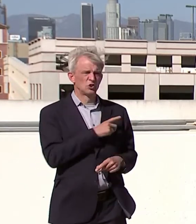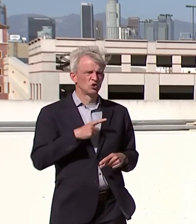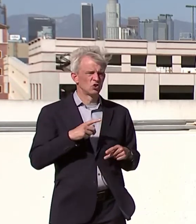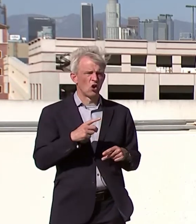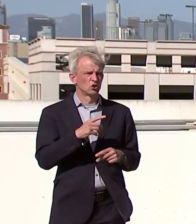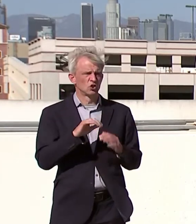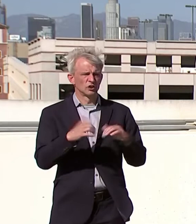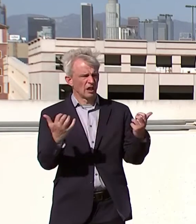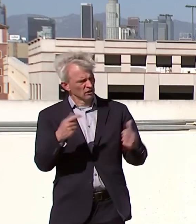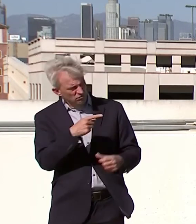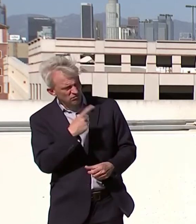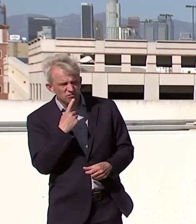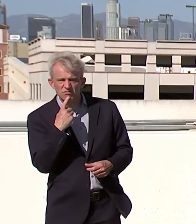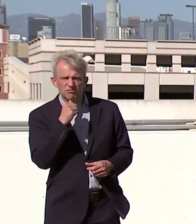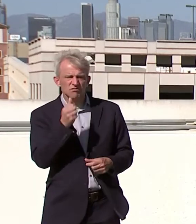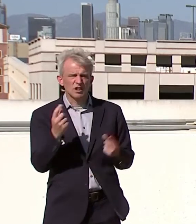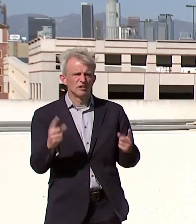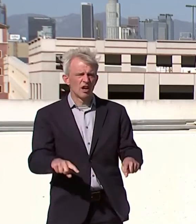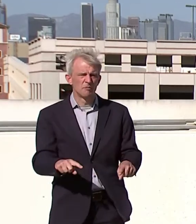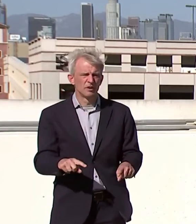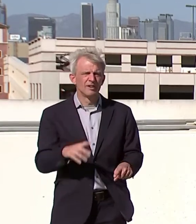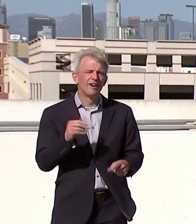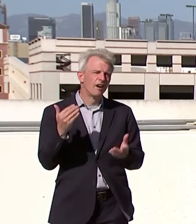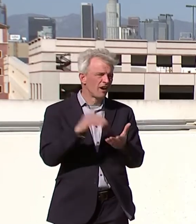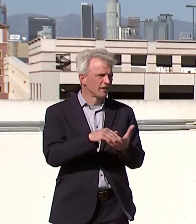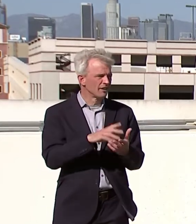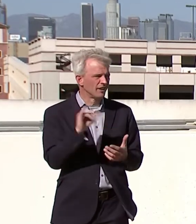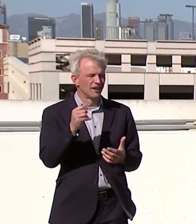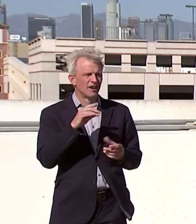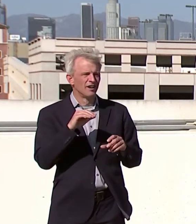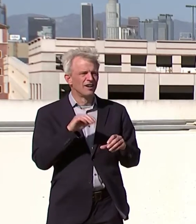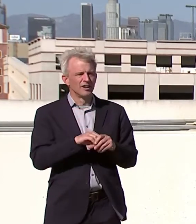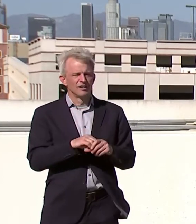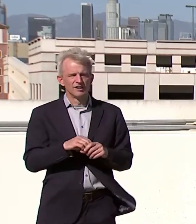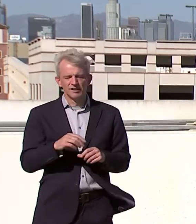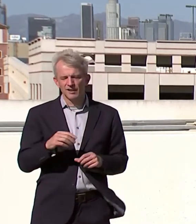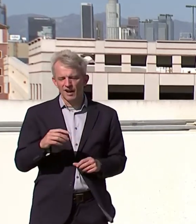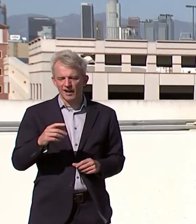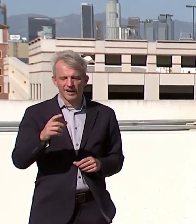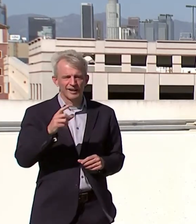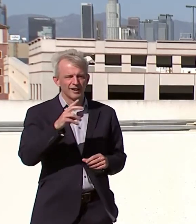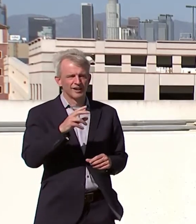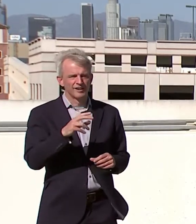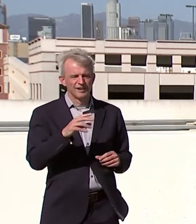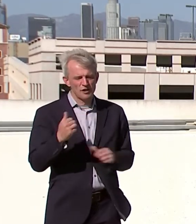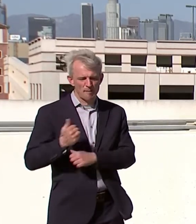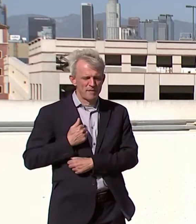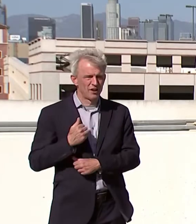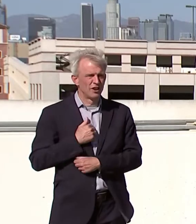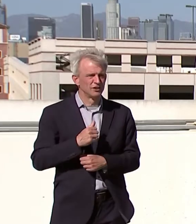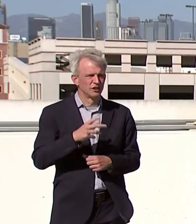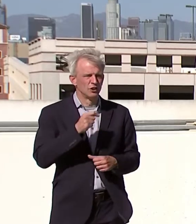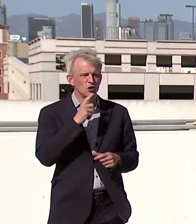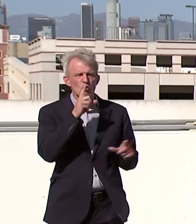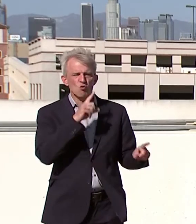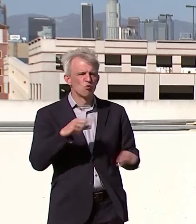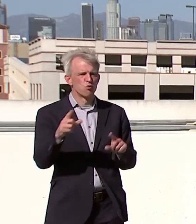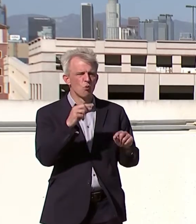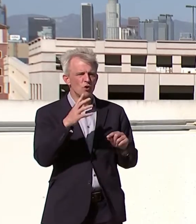again, there's like so much of this, as we used to say in the Navy, is rumor intelligence, which you chase down and learn 9 out of 10 times isn't